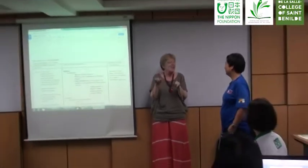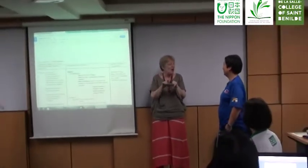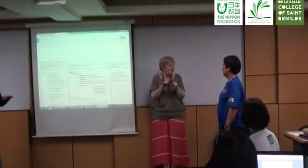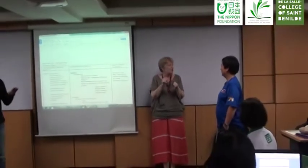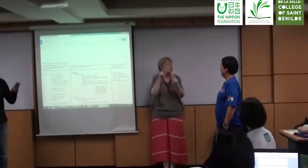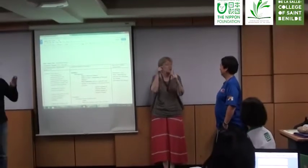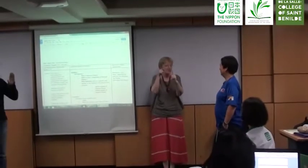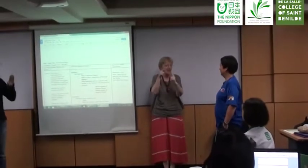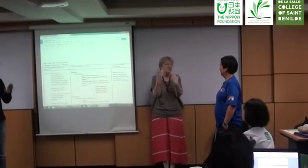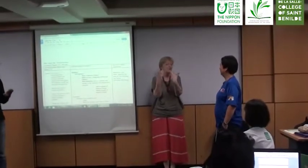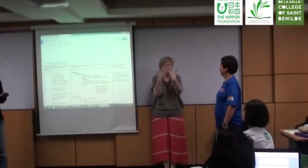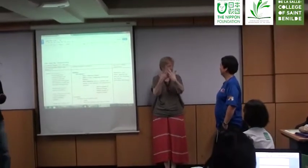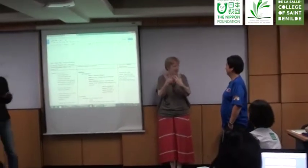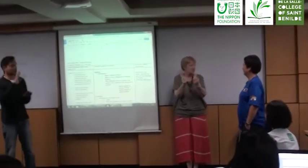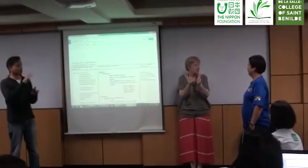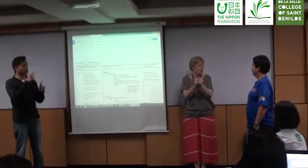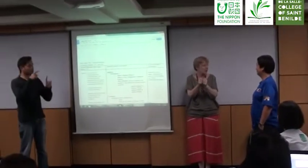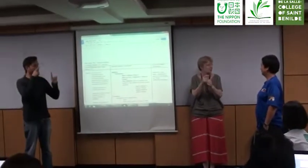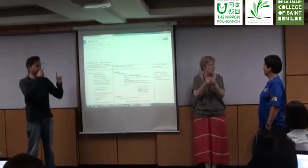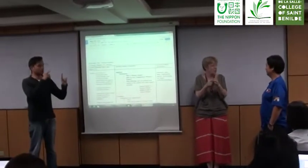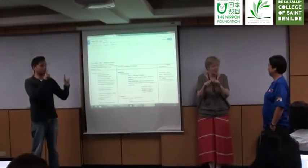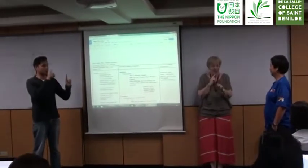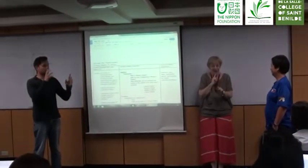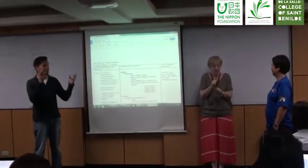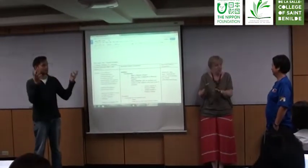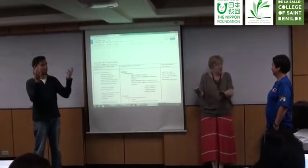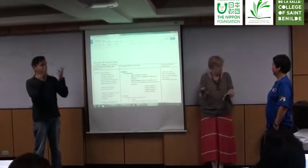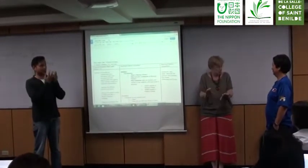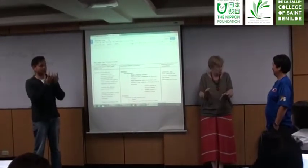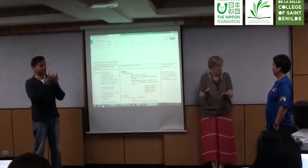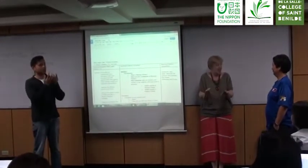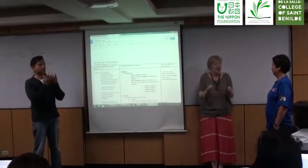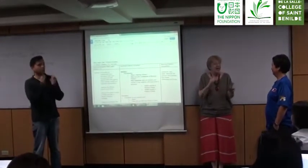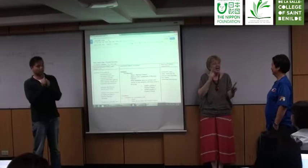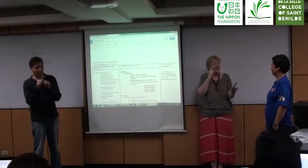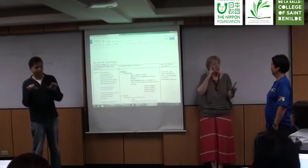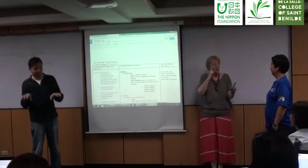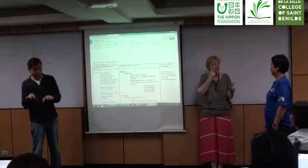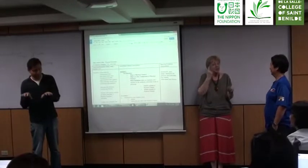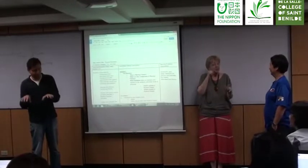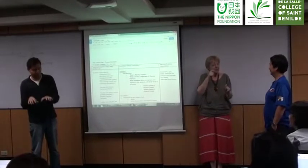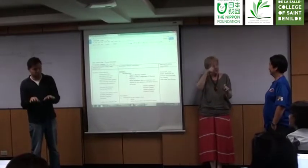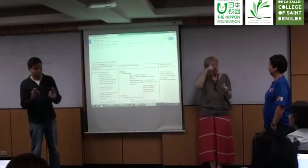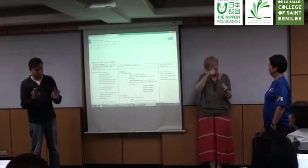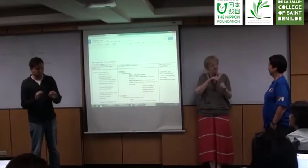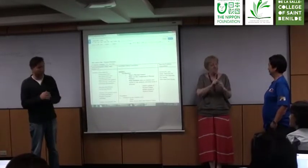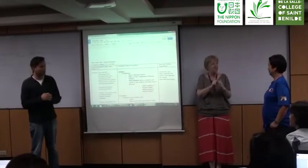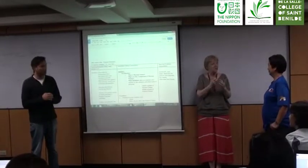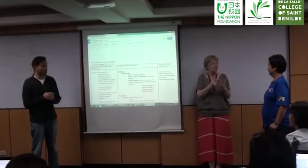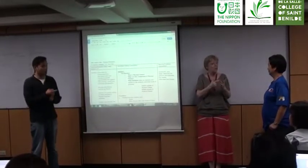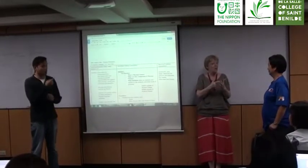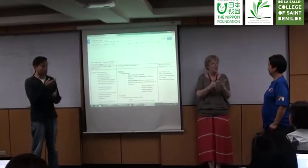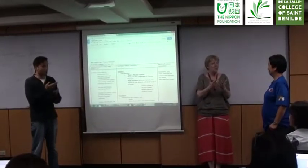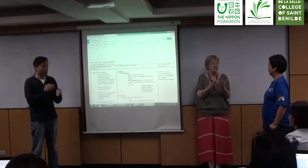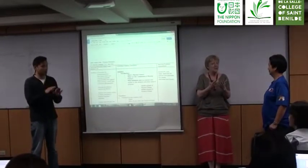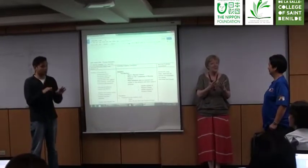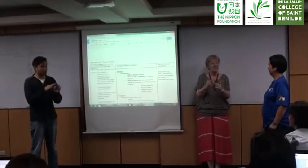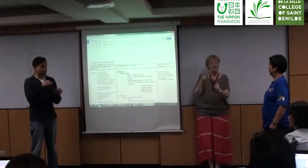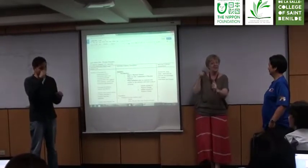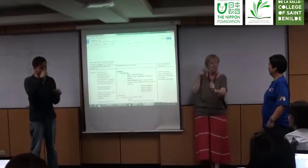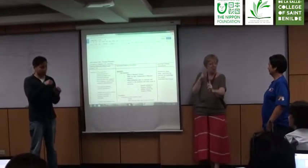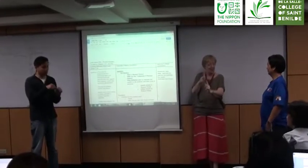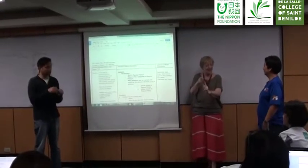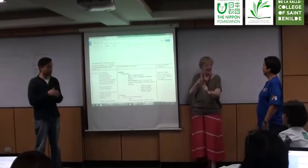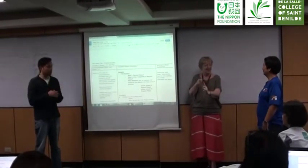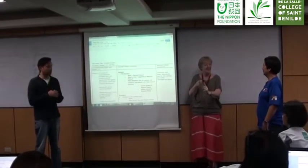I think also your objective is what you actually do. And one thing you need to remember is what